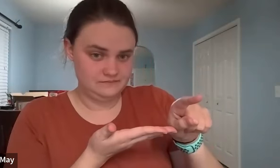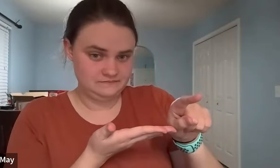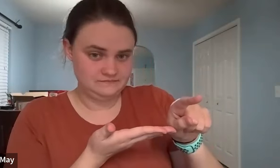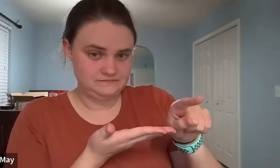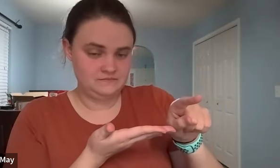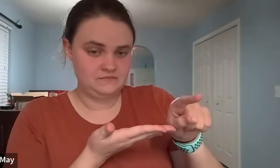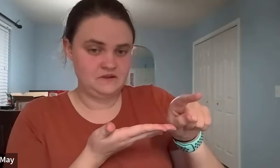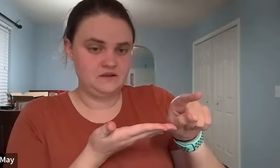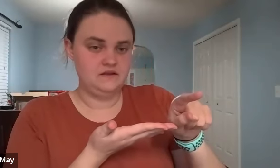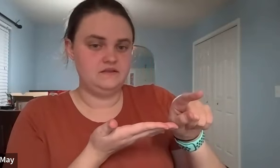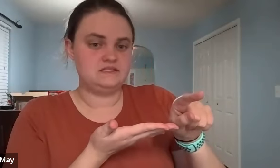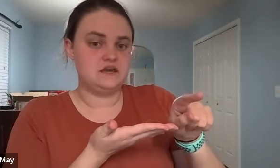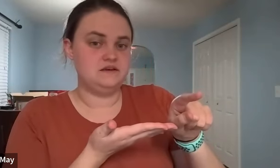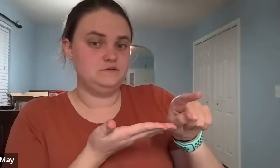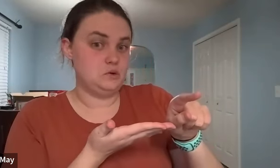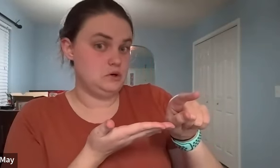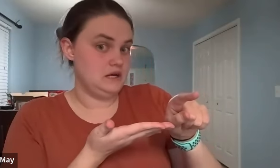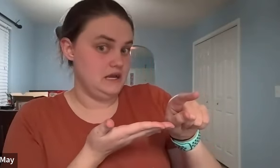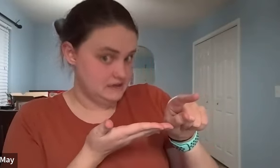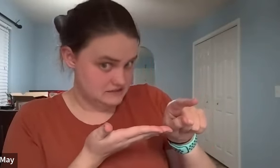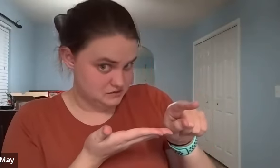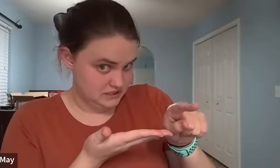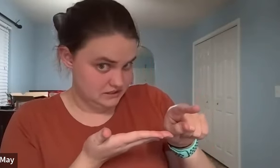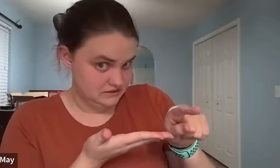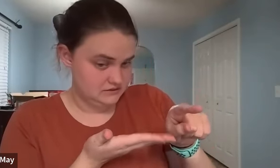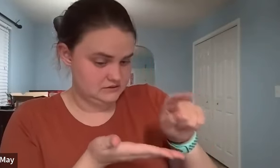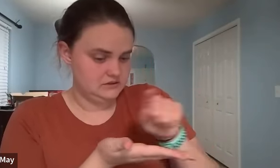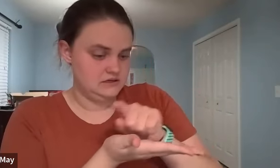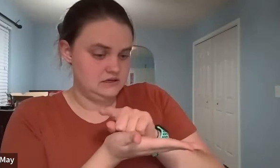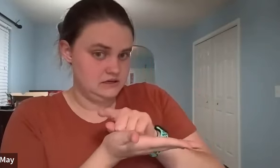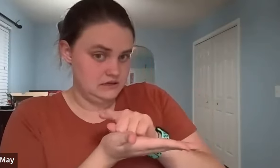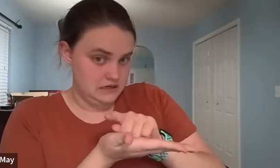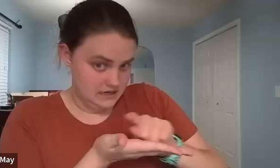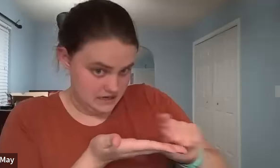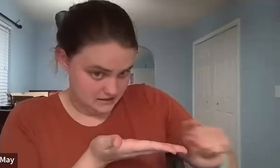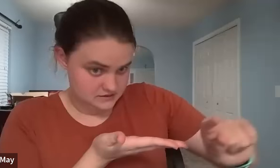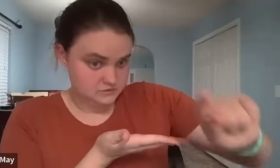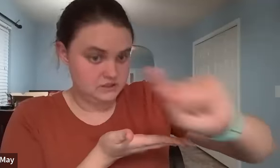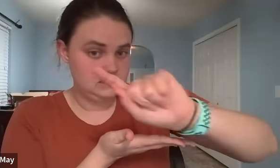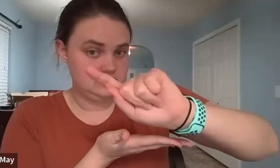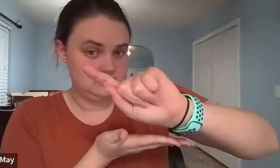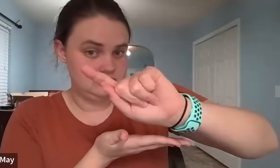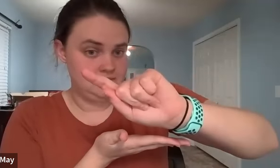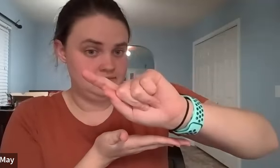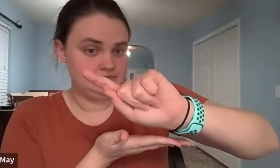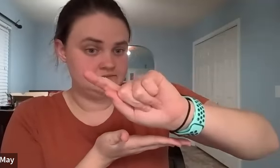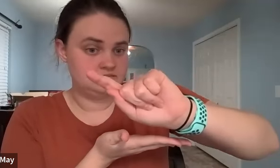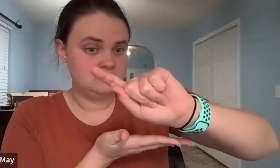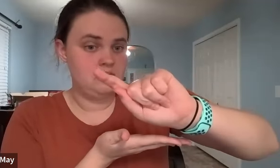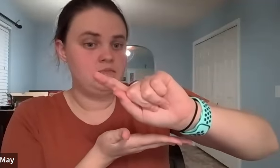The sign for next week. Next week,